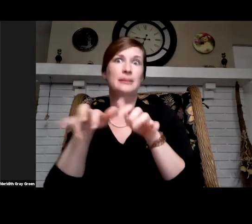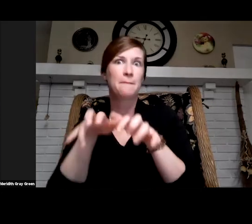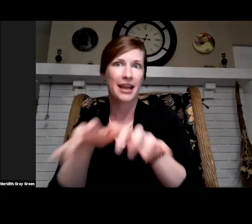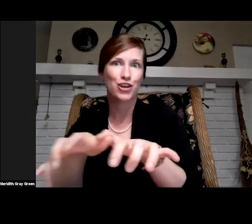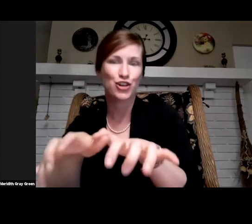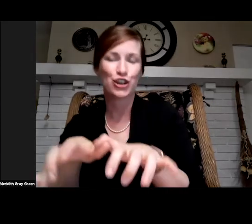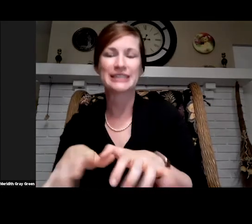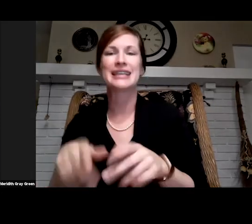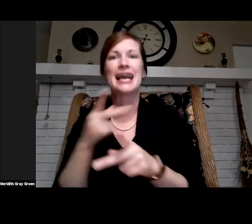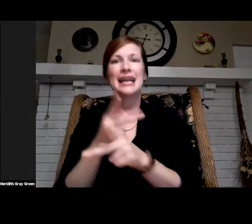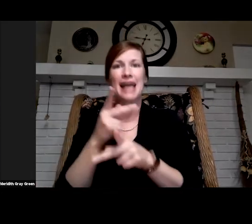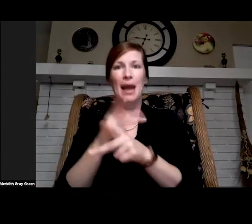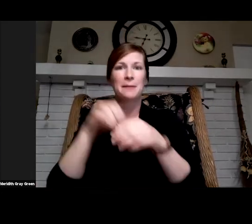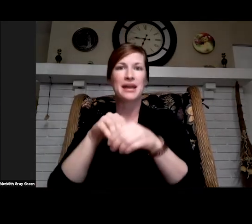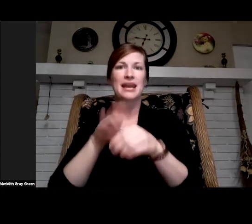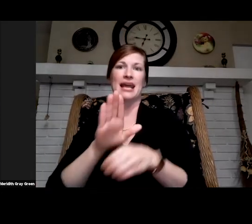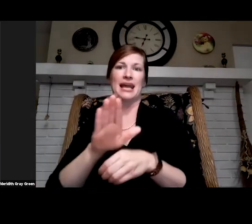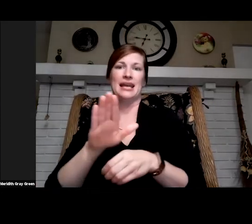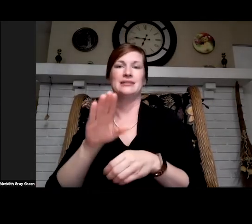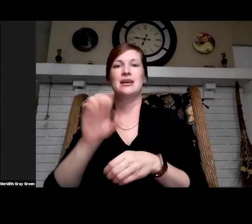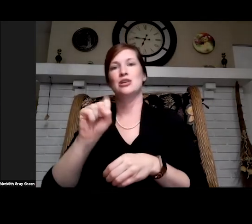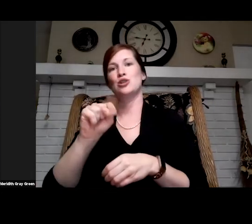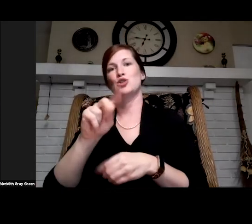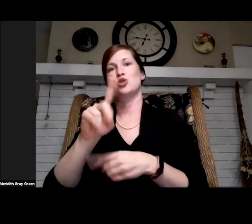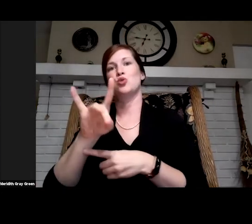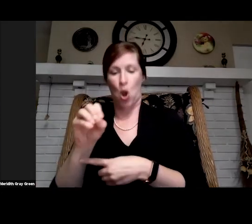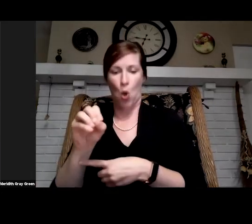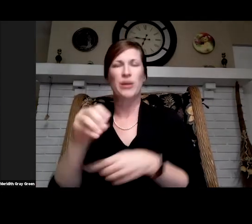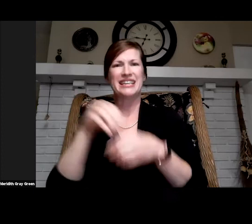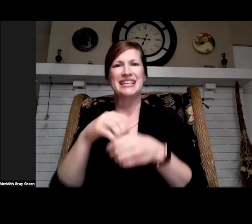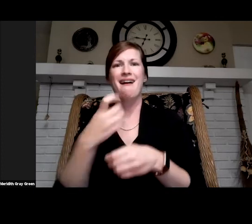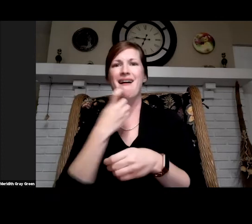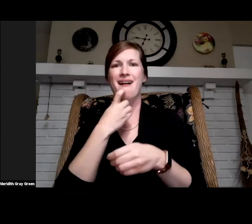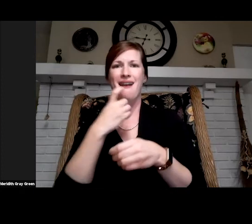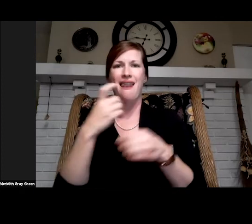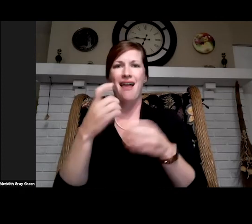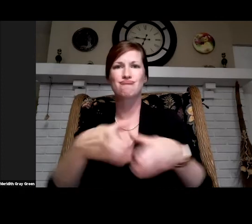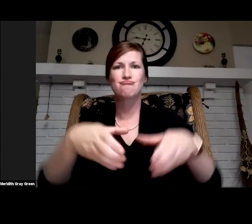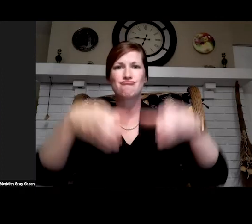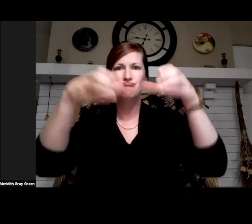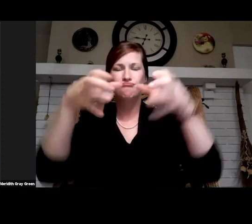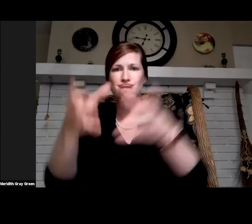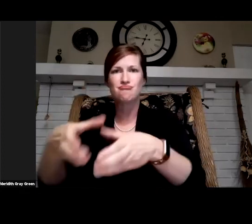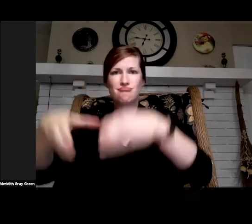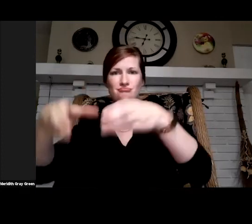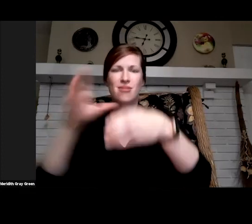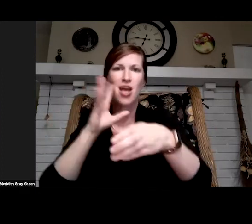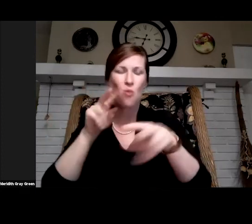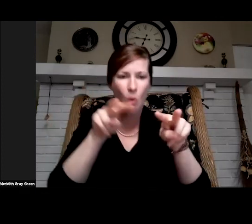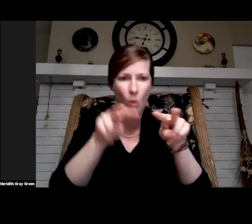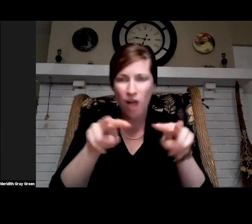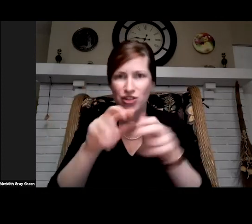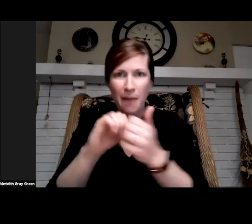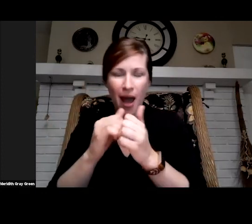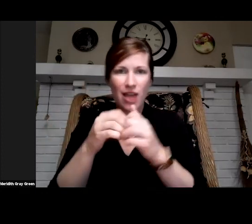and his study and work in spiders. He actually kept a spider in his studio in a glass jar while he